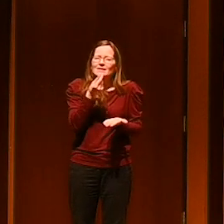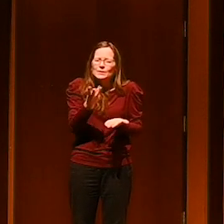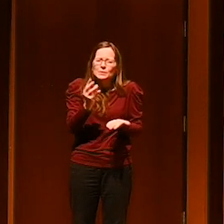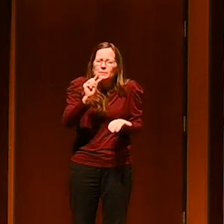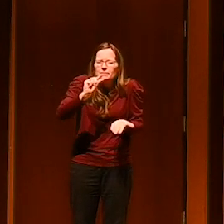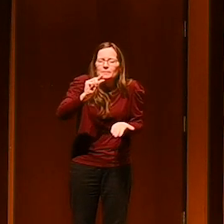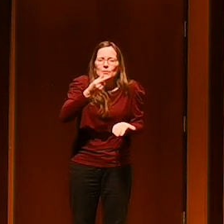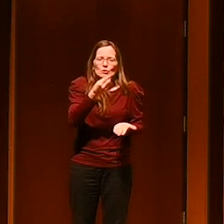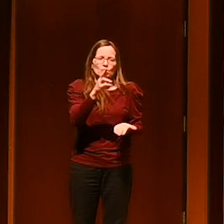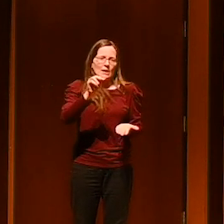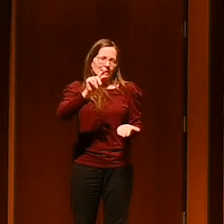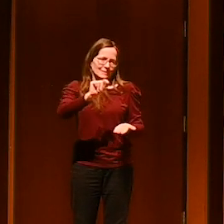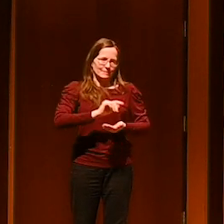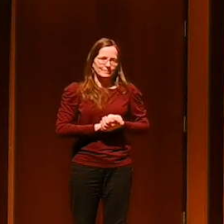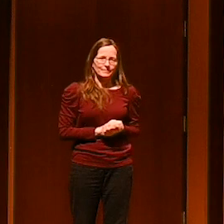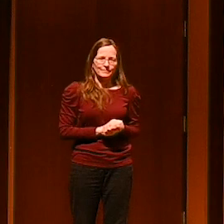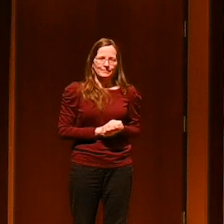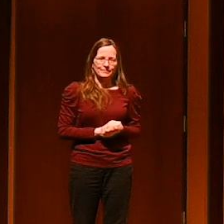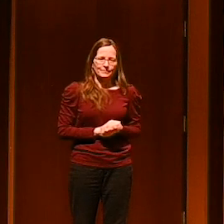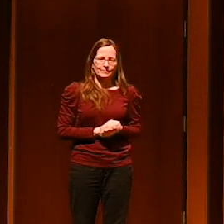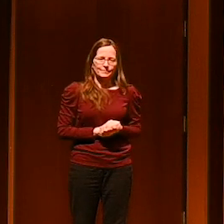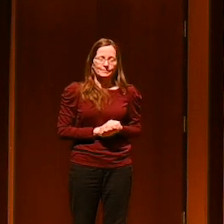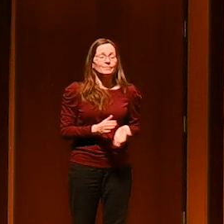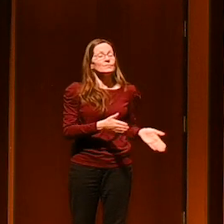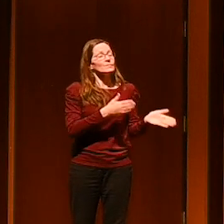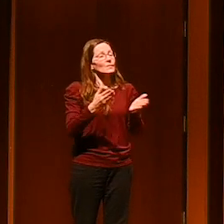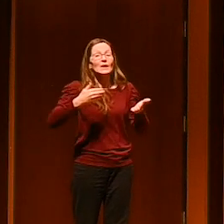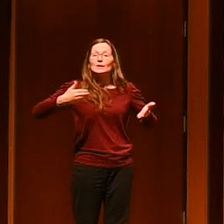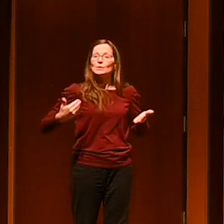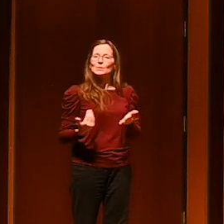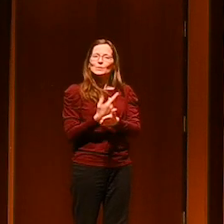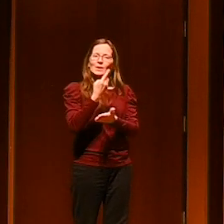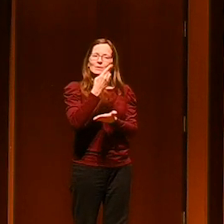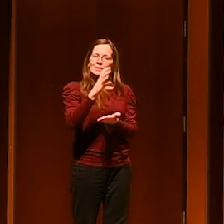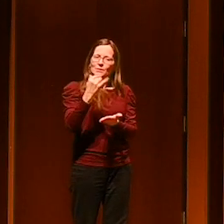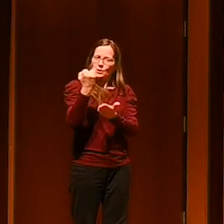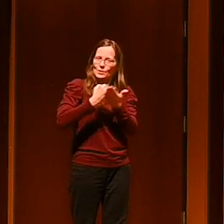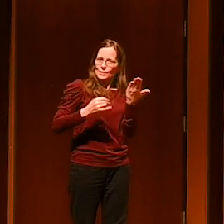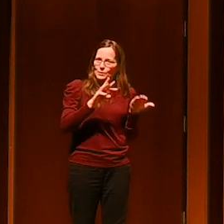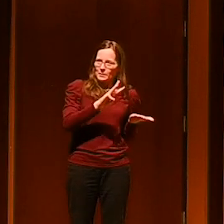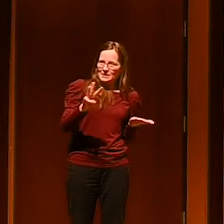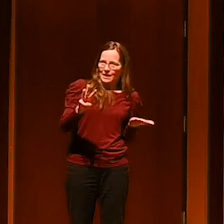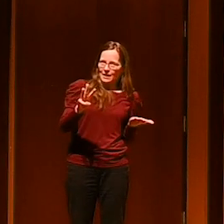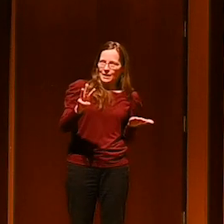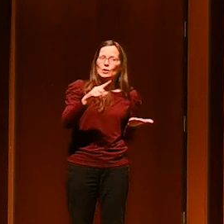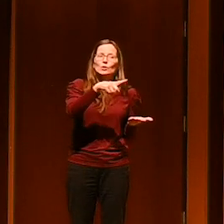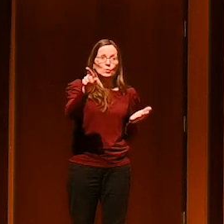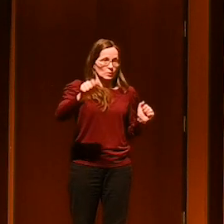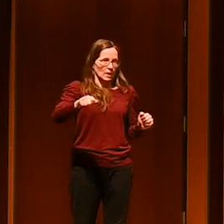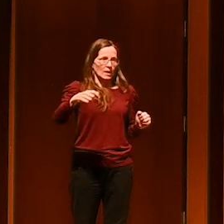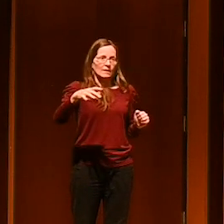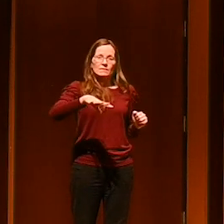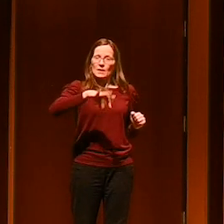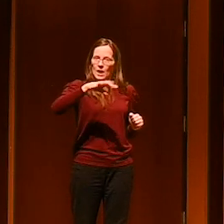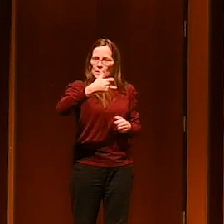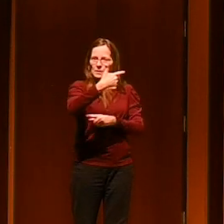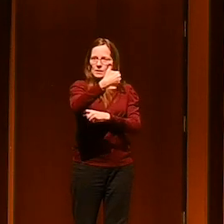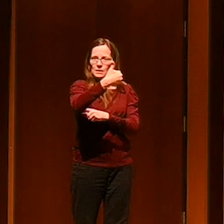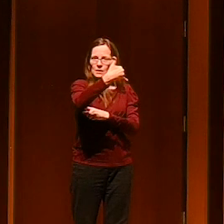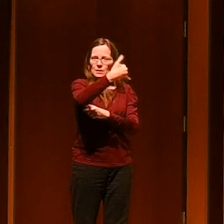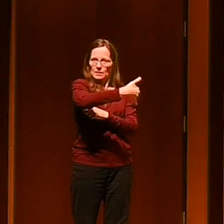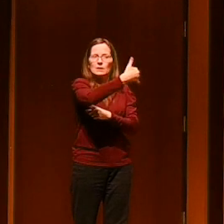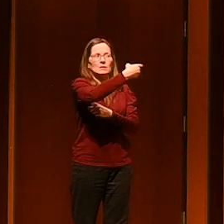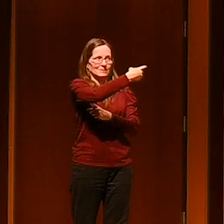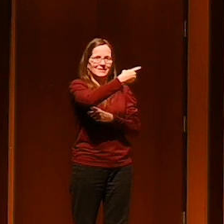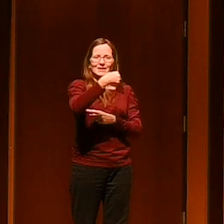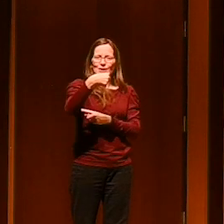Last, the new Howard County Arts website is now out. You can find it at the QR code. There will be information about plan